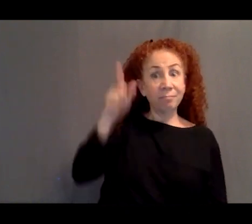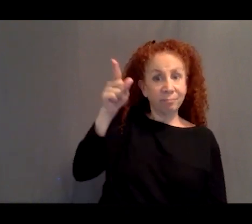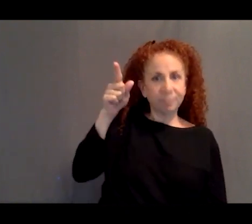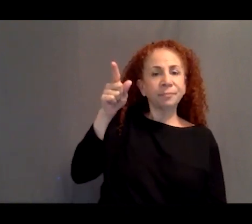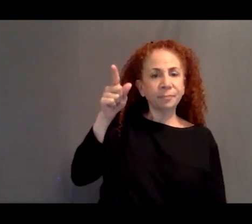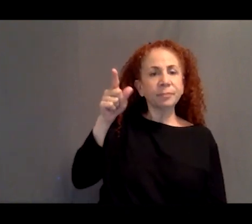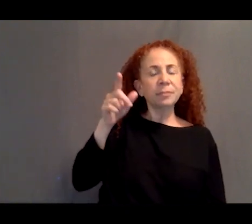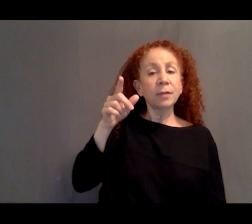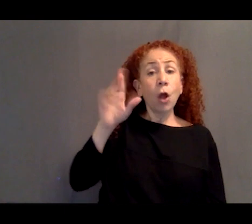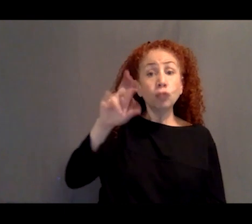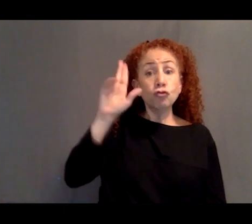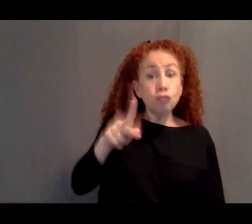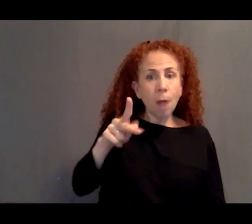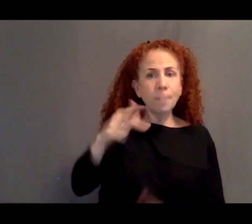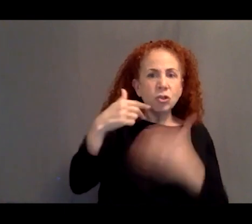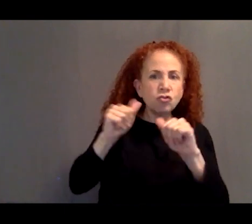that president.